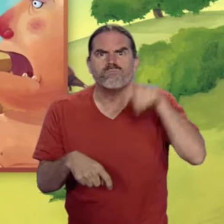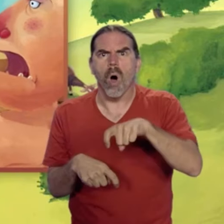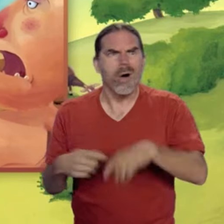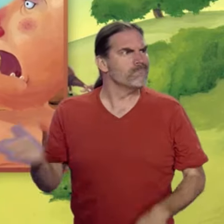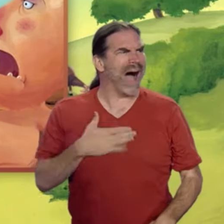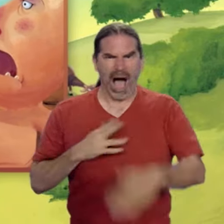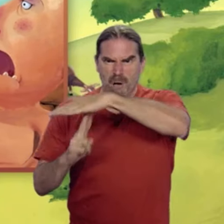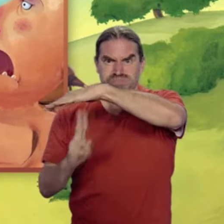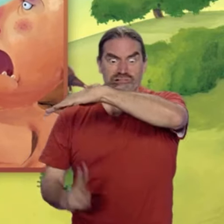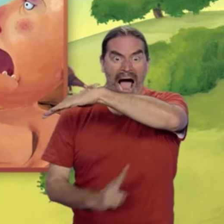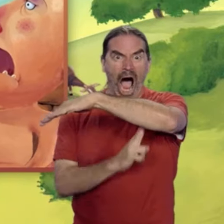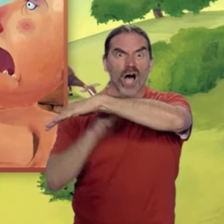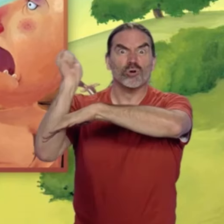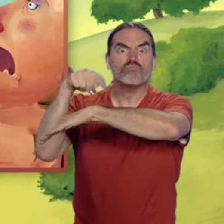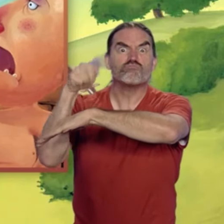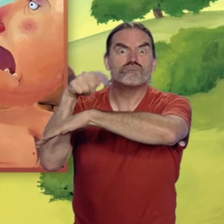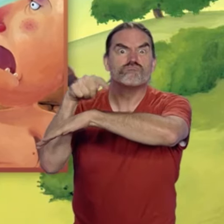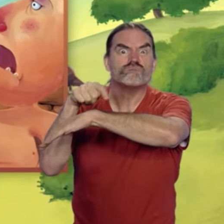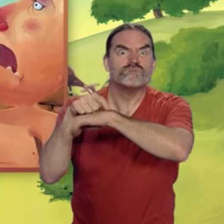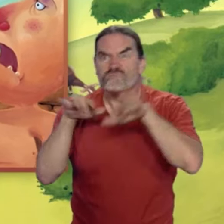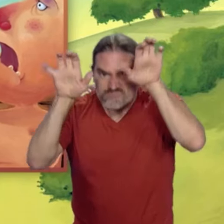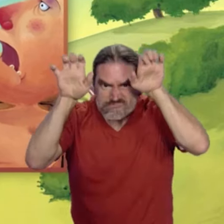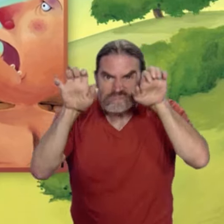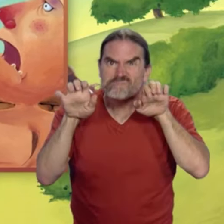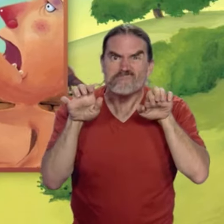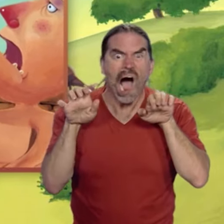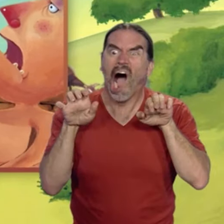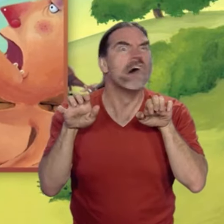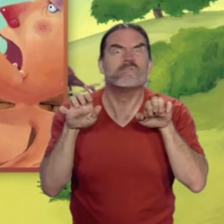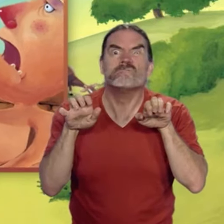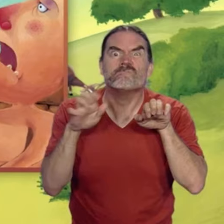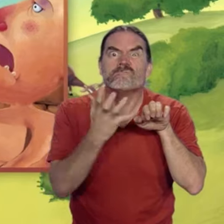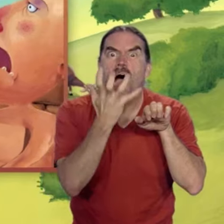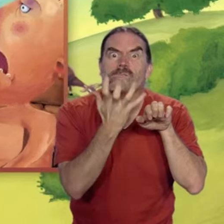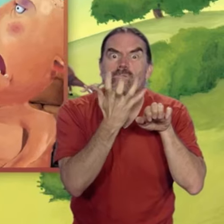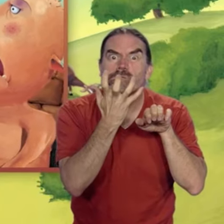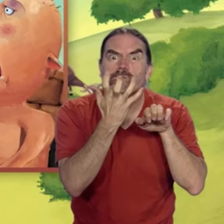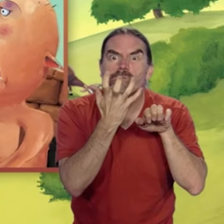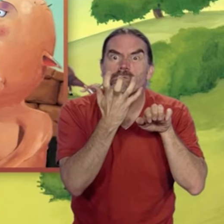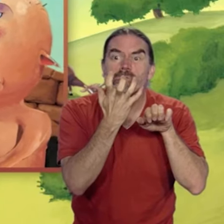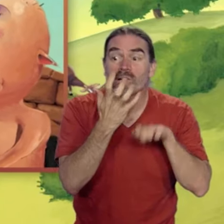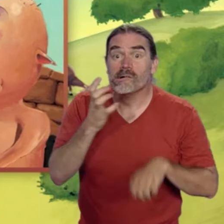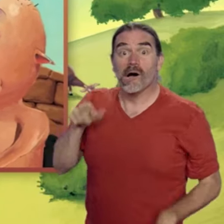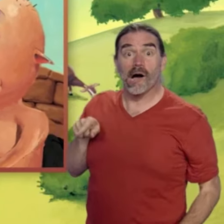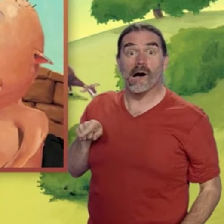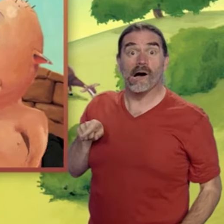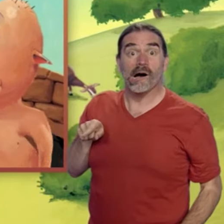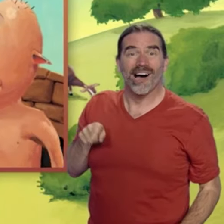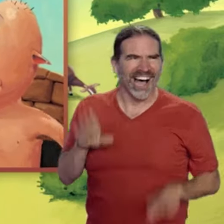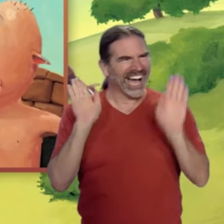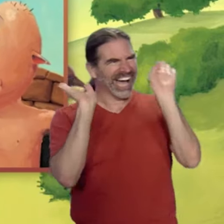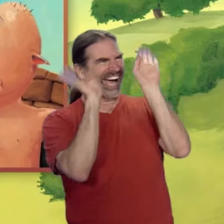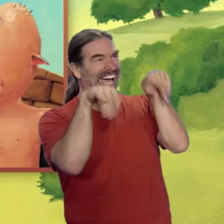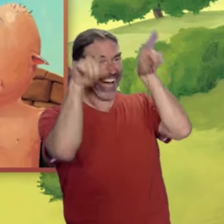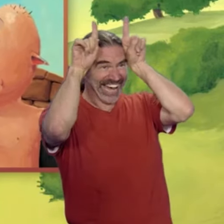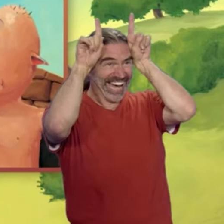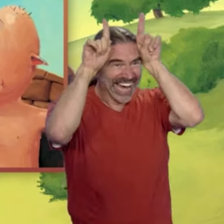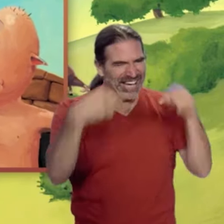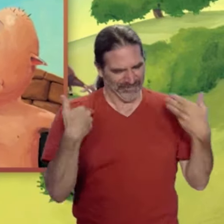Who's that trip-trip-trap-trapping on my bridge, roared the troll. It's just me,